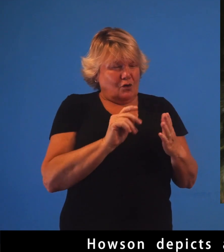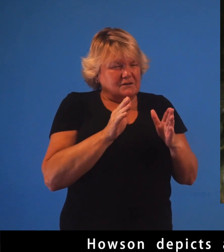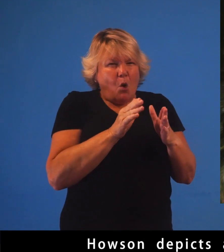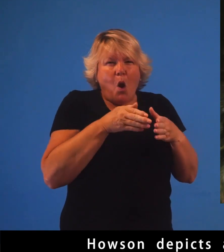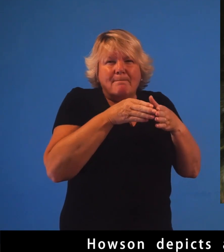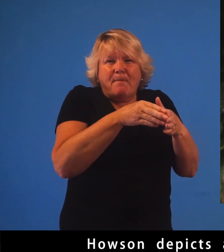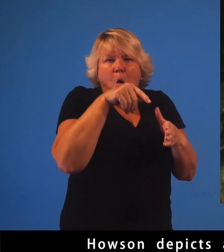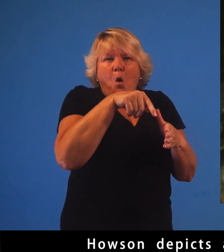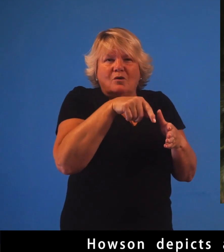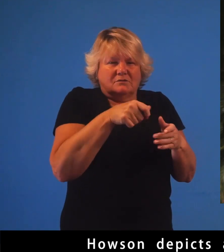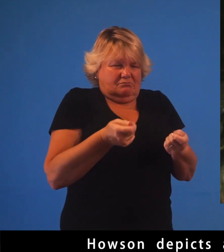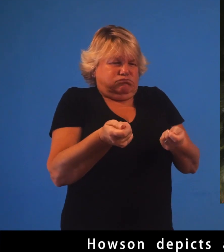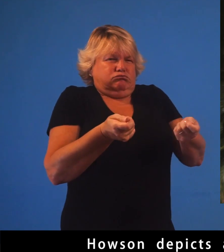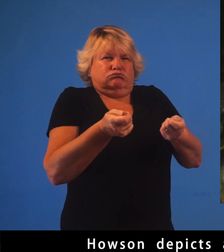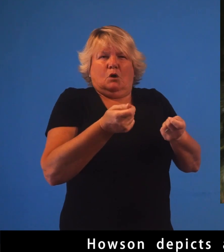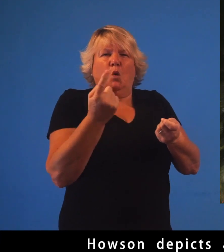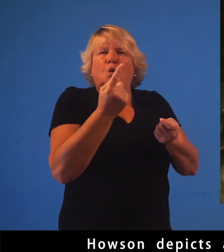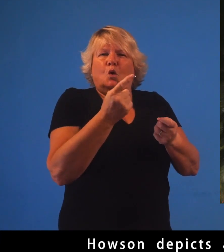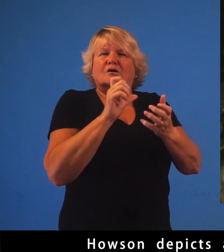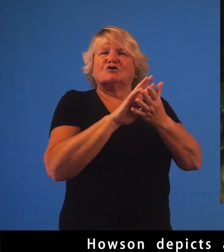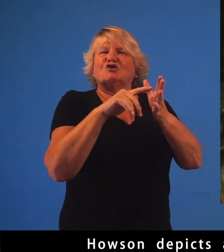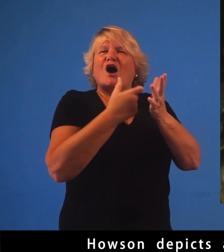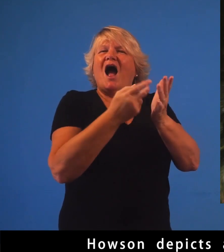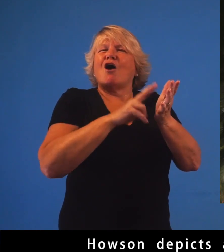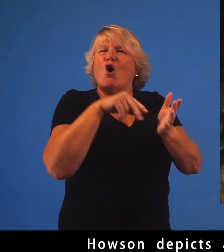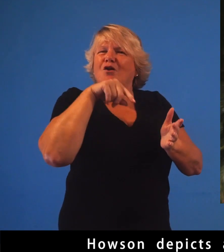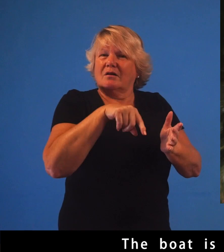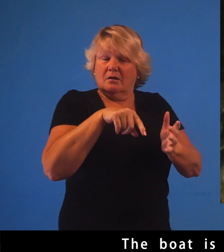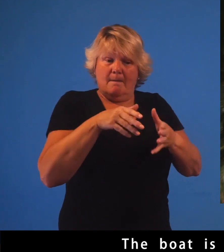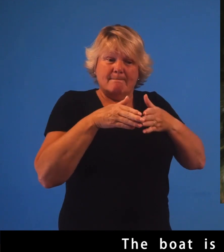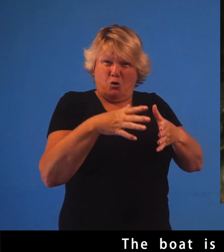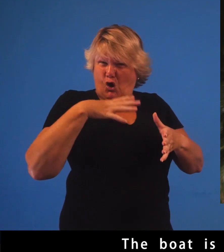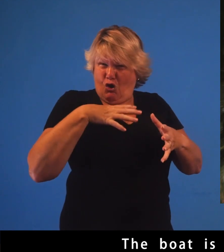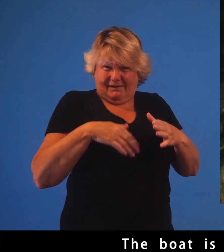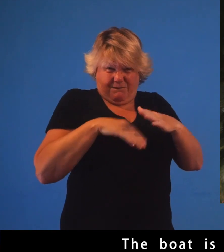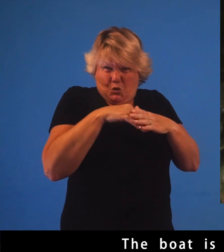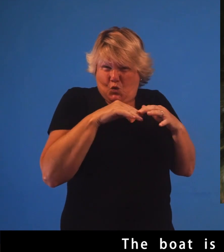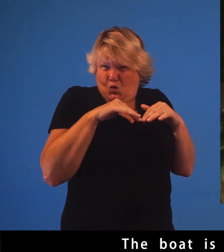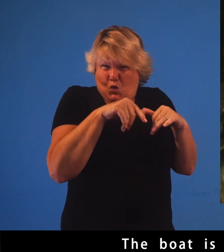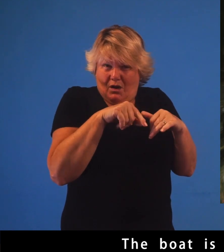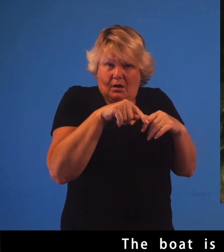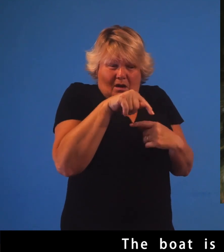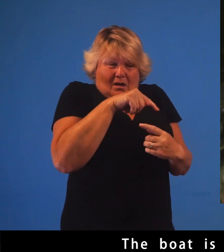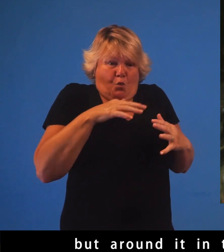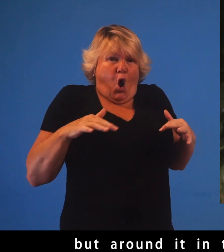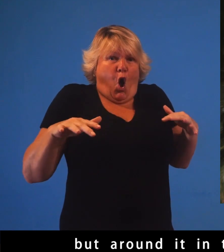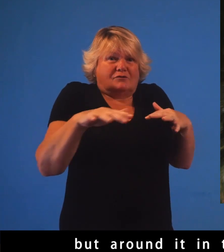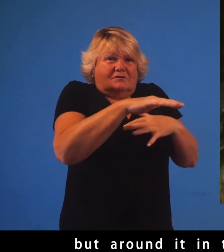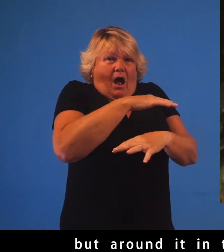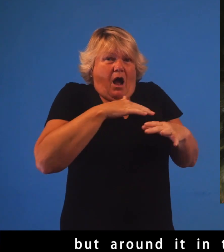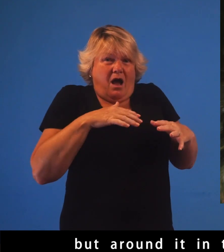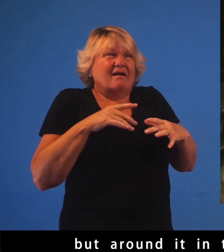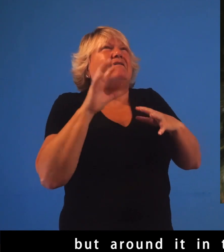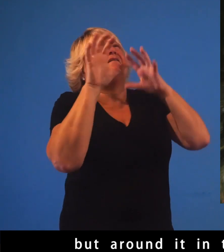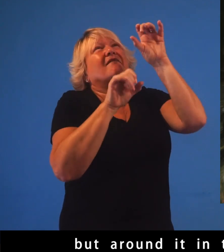Howson depicts a small boat steered by the mythological boatman, Charon. The boat is already crowded,